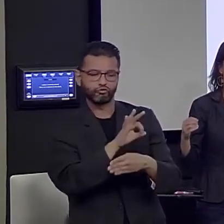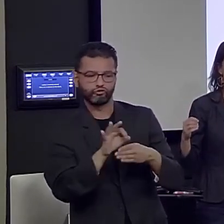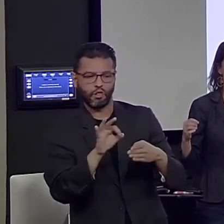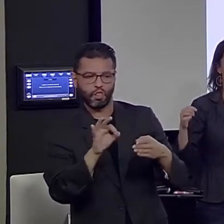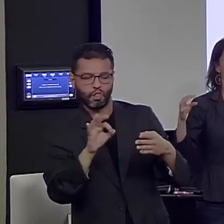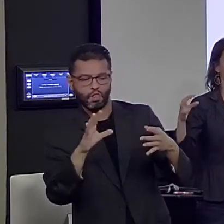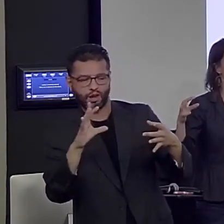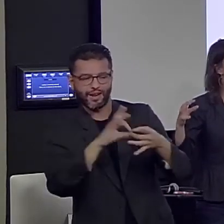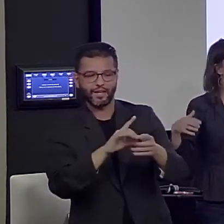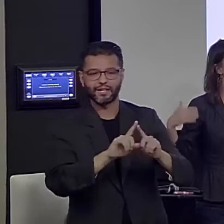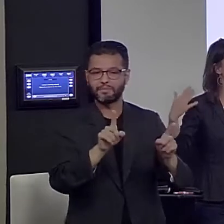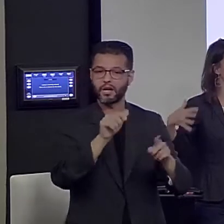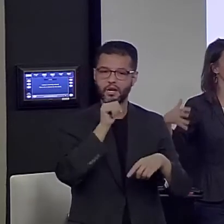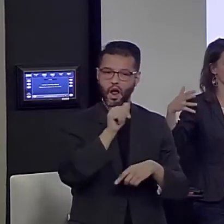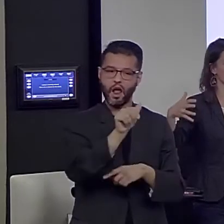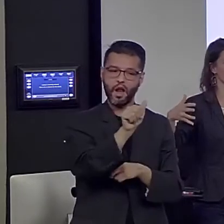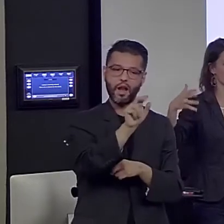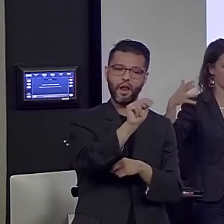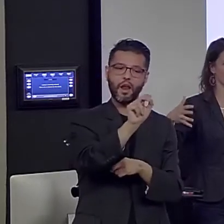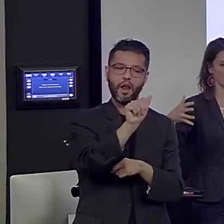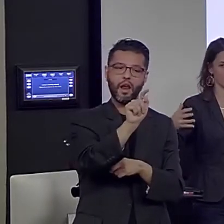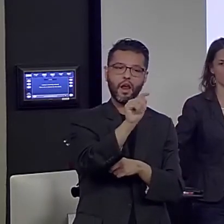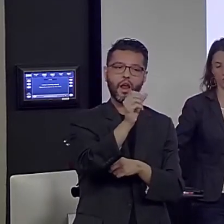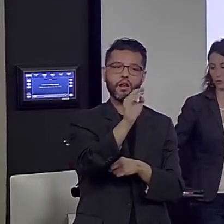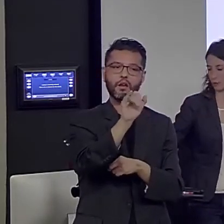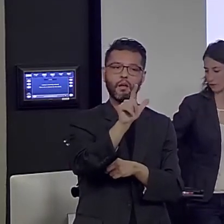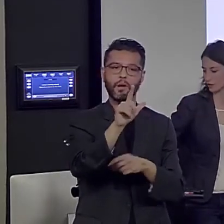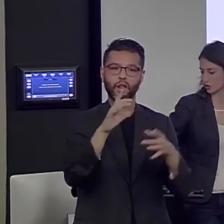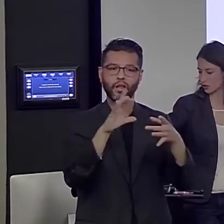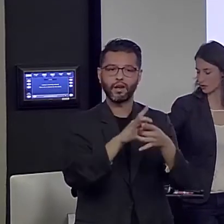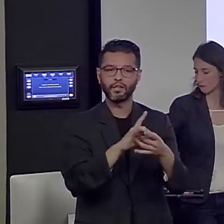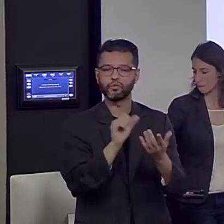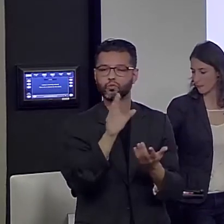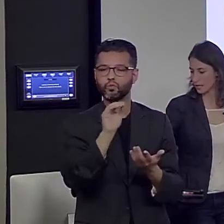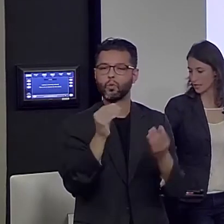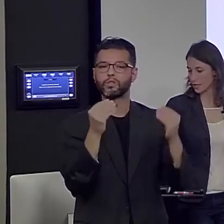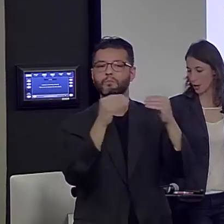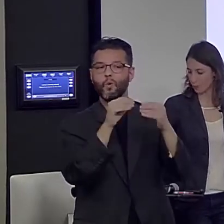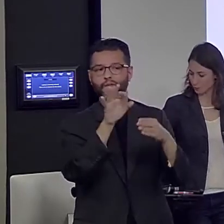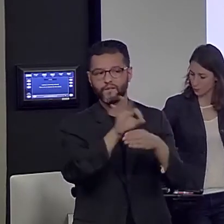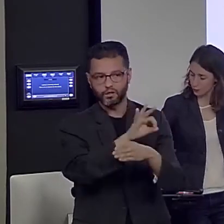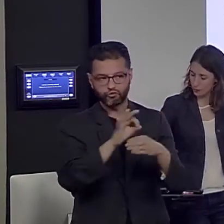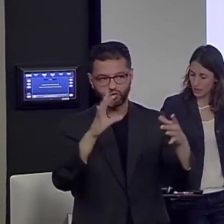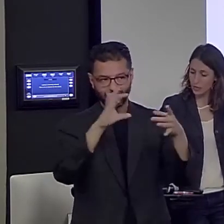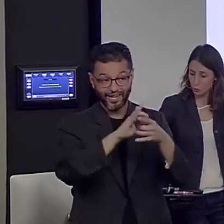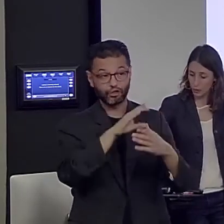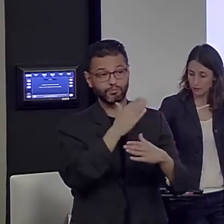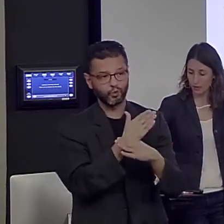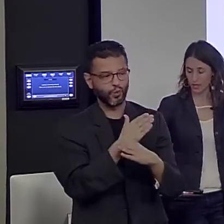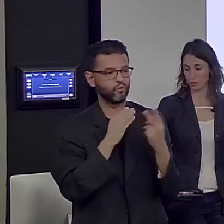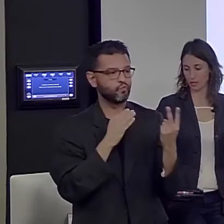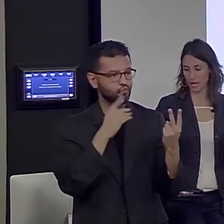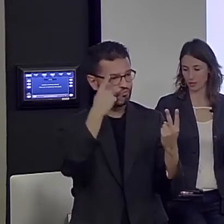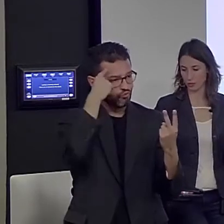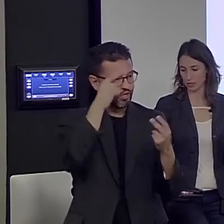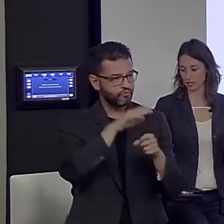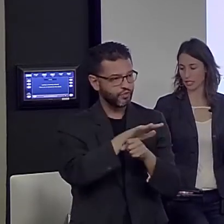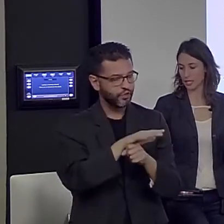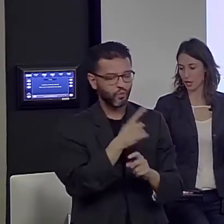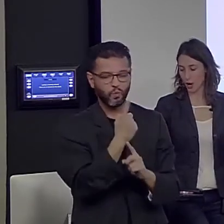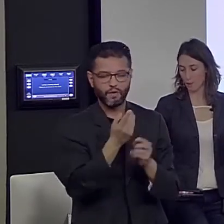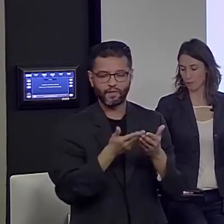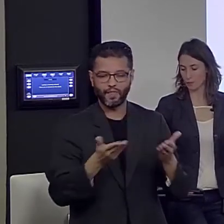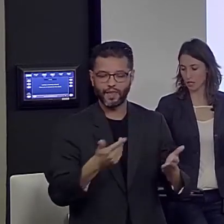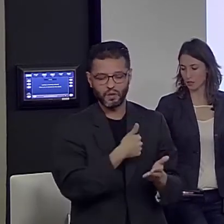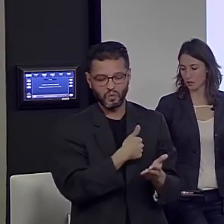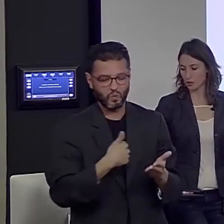anatomical connection. It's more about the functional coupling of these two brain regions. And so one of the things we asked was,